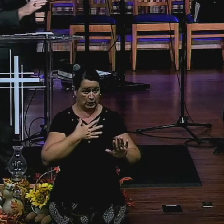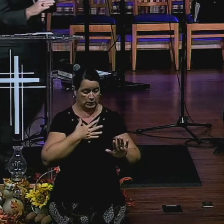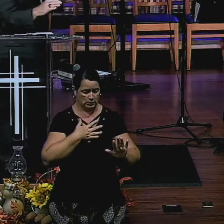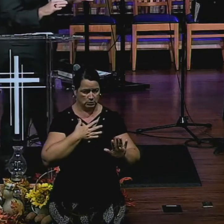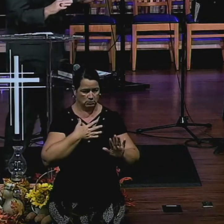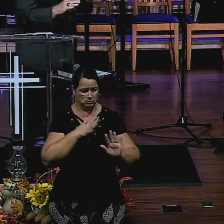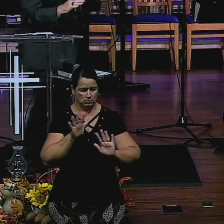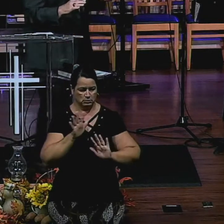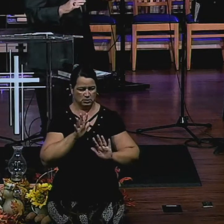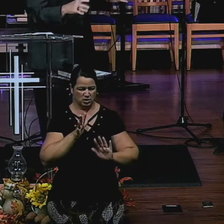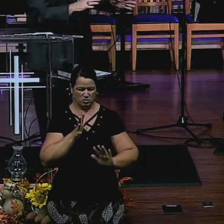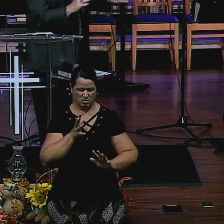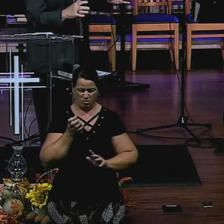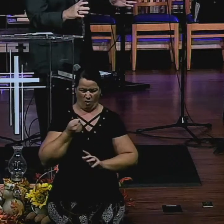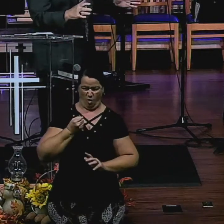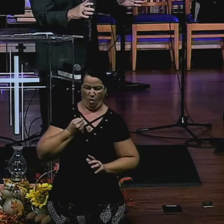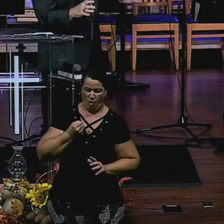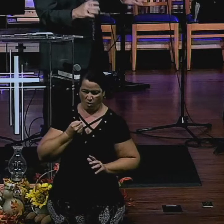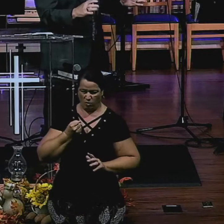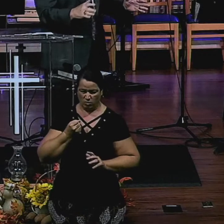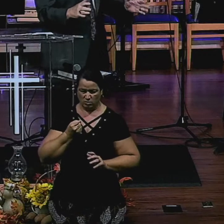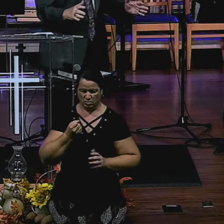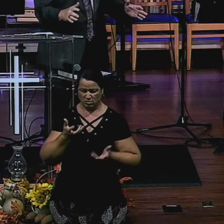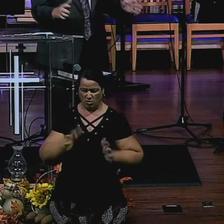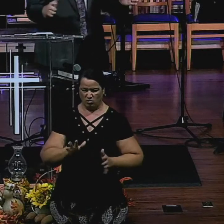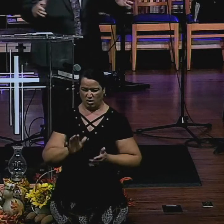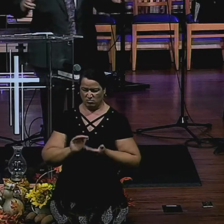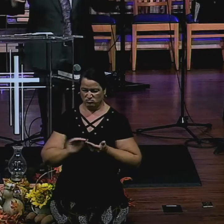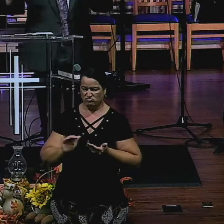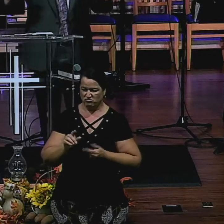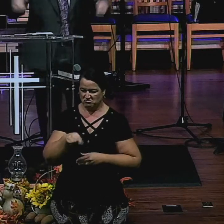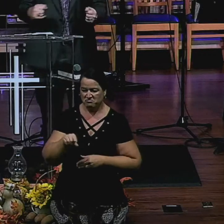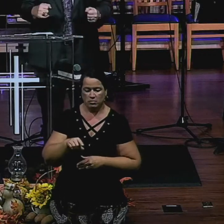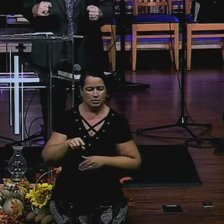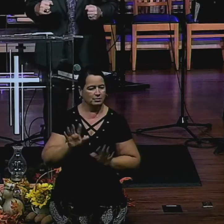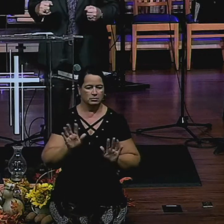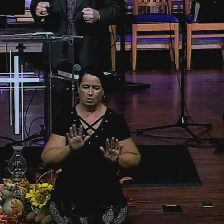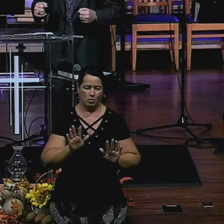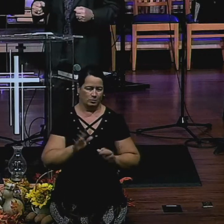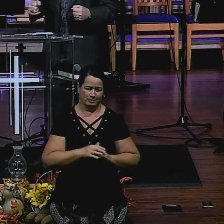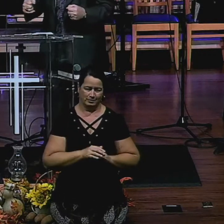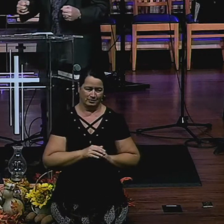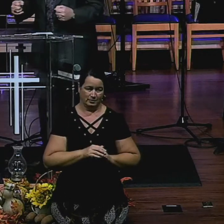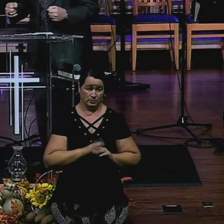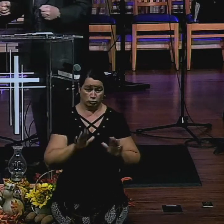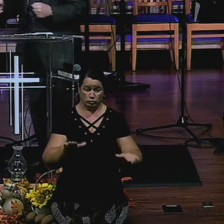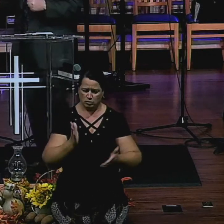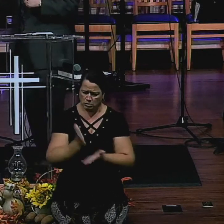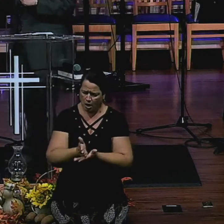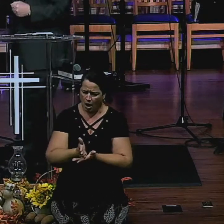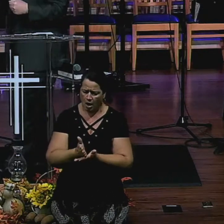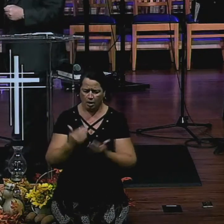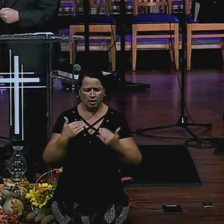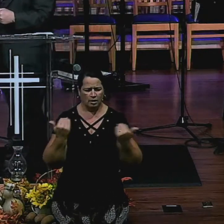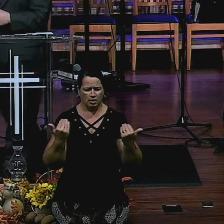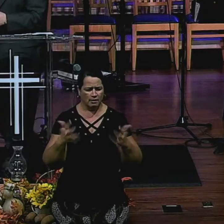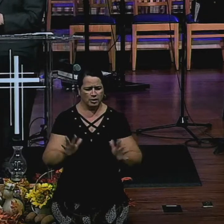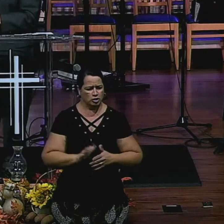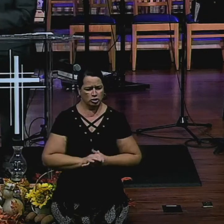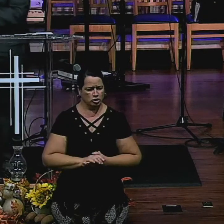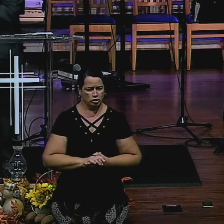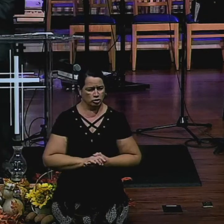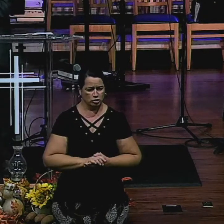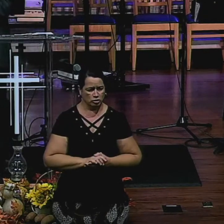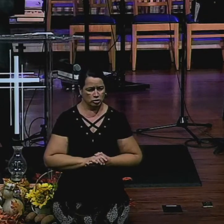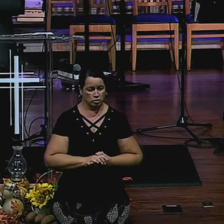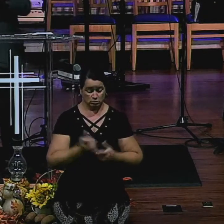others. So this is the admonition. My little children, stop this pattern of sin in your lives. Why was he writing this, by the